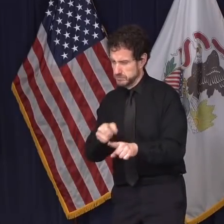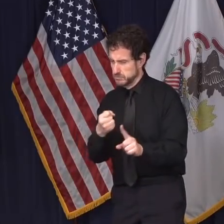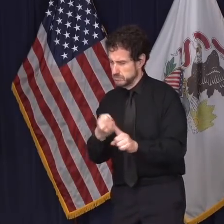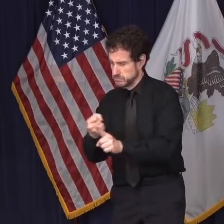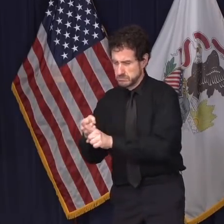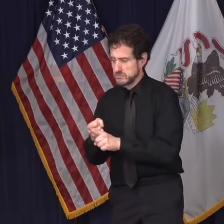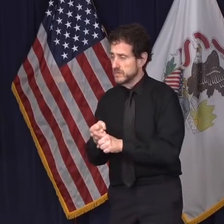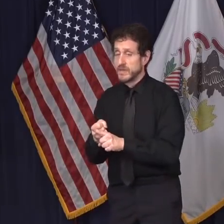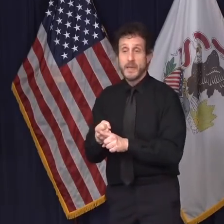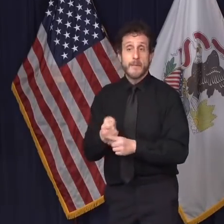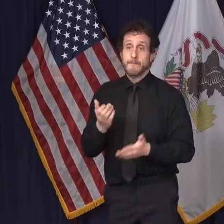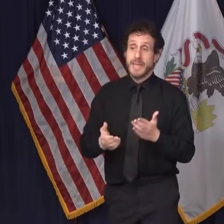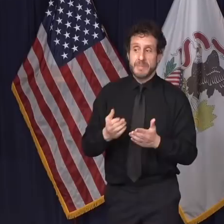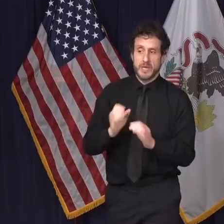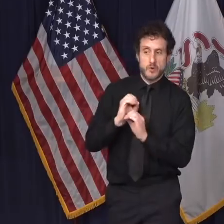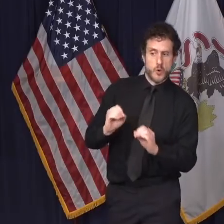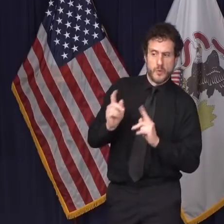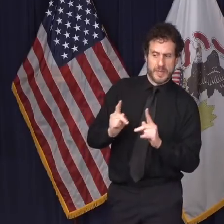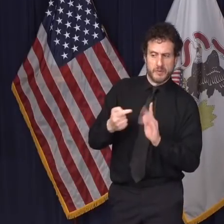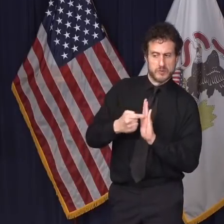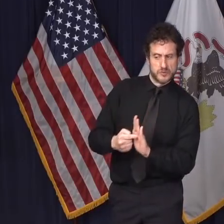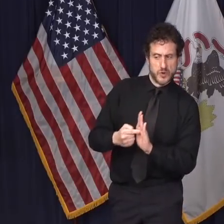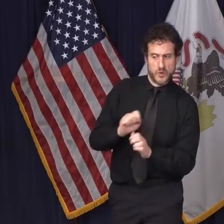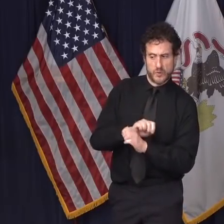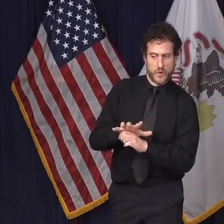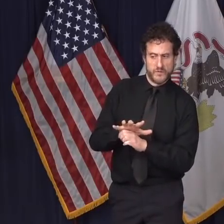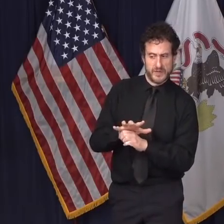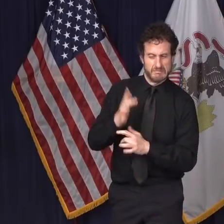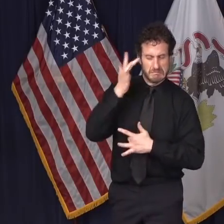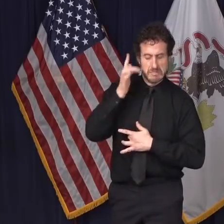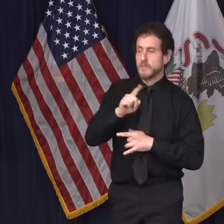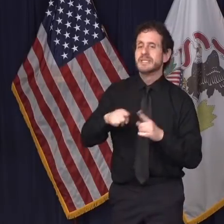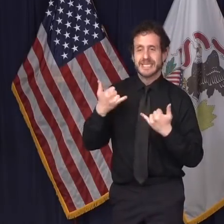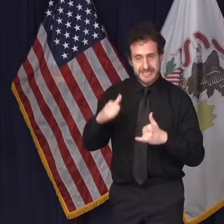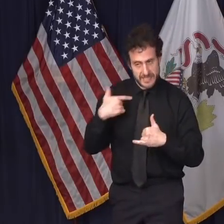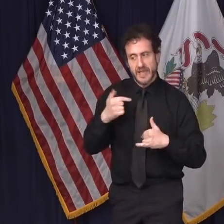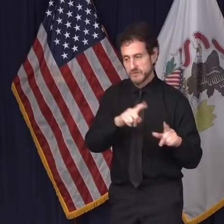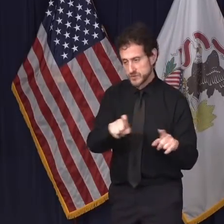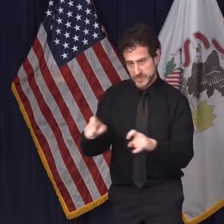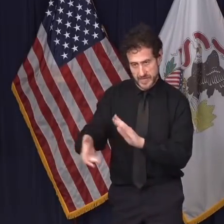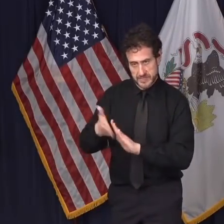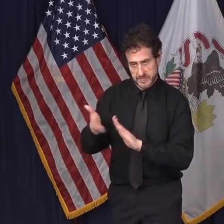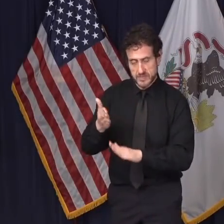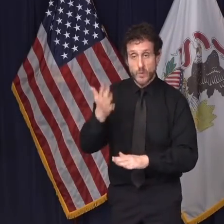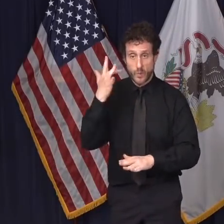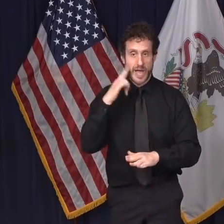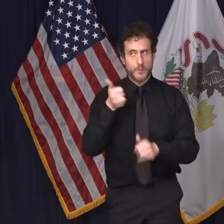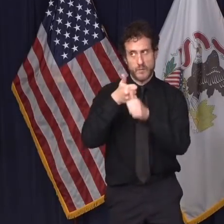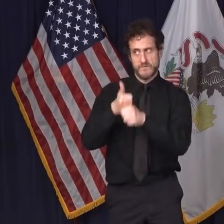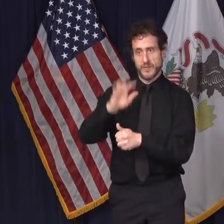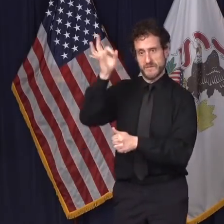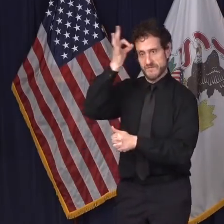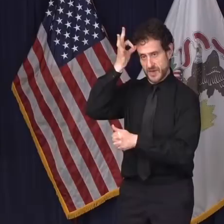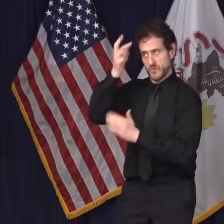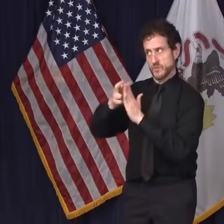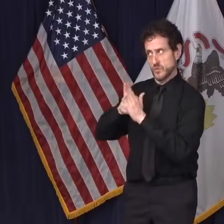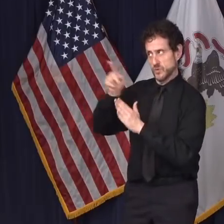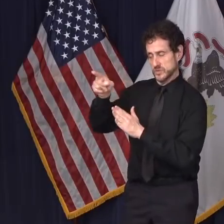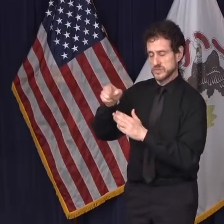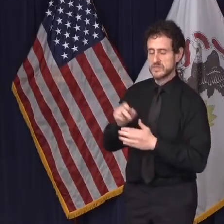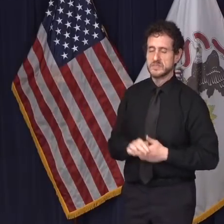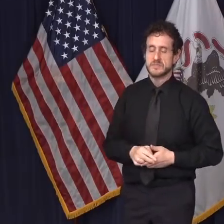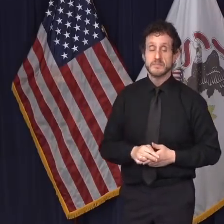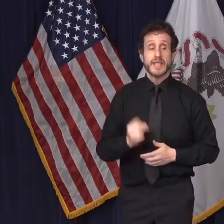there is no sign of an outbreak, in line with new federal guidance issued this week, or when directed